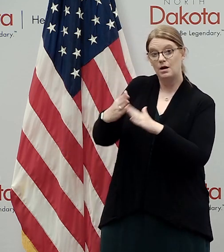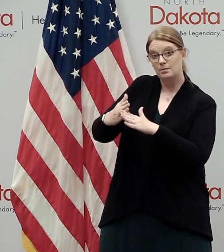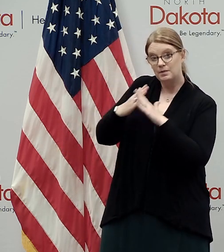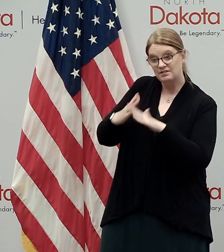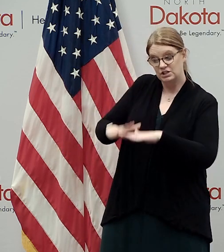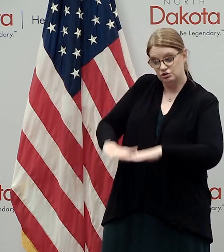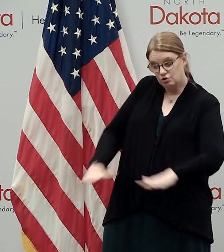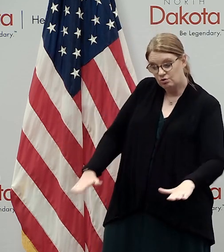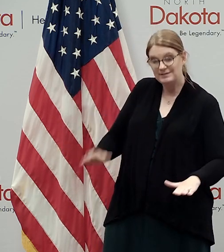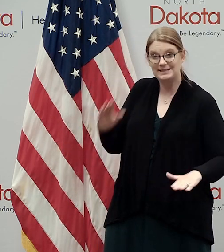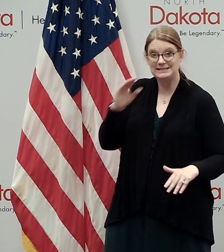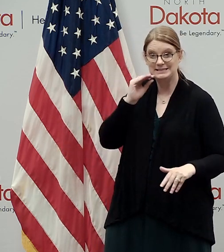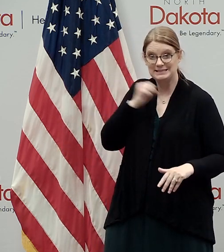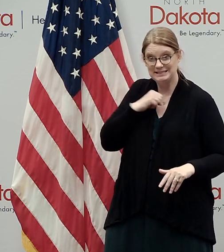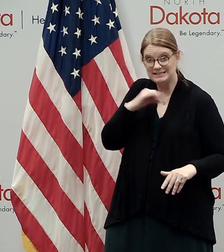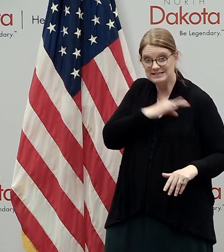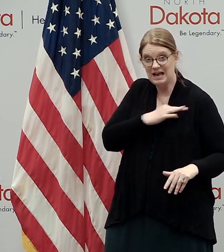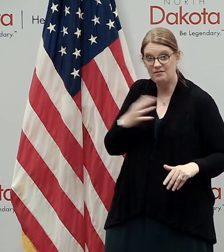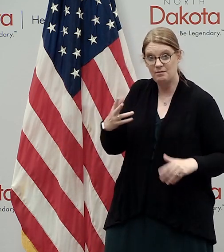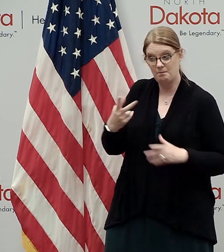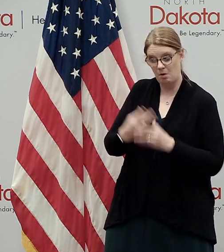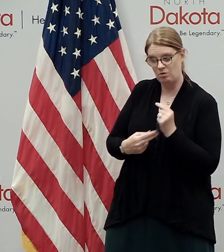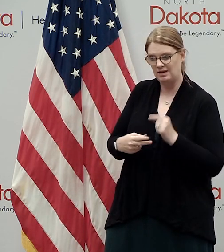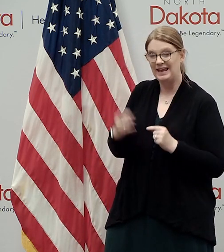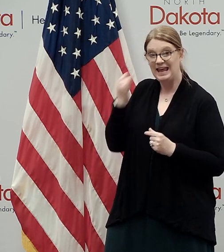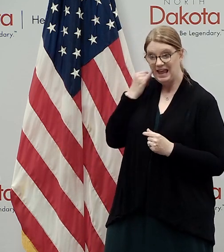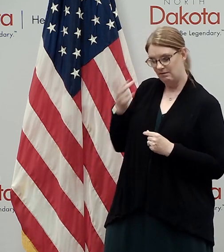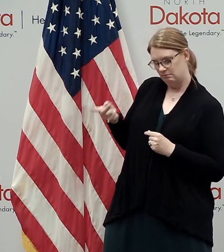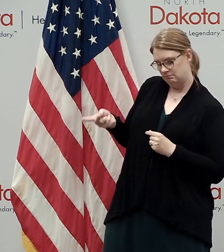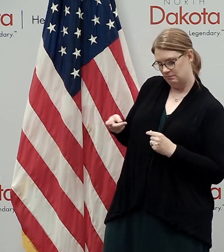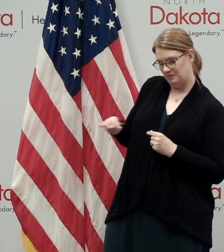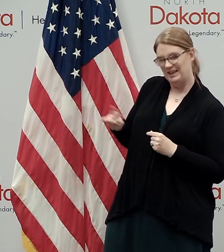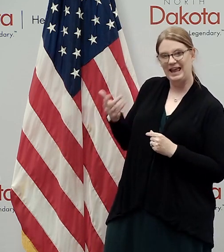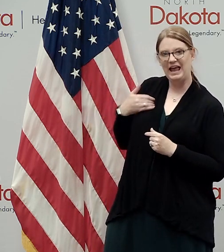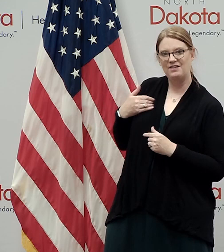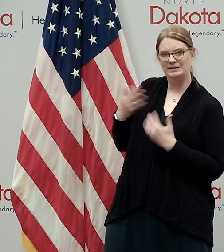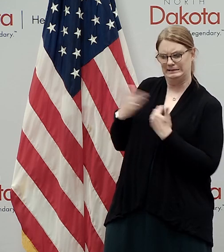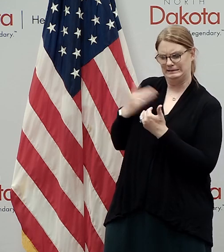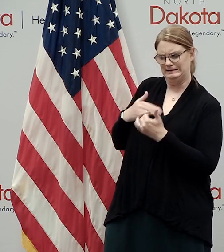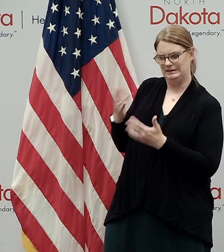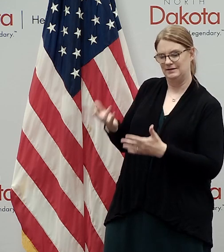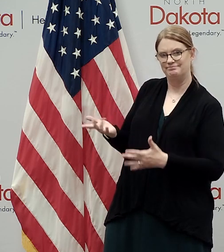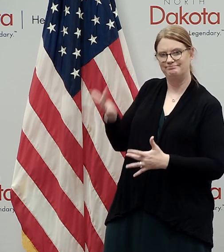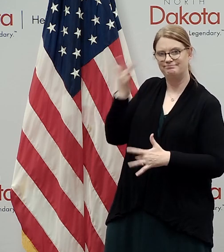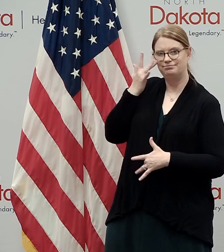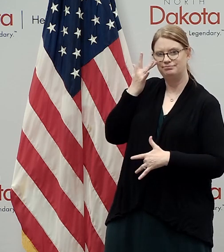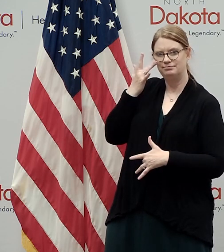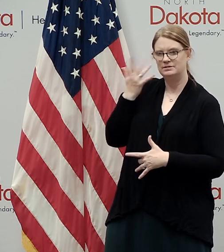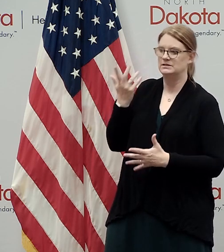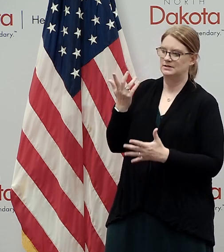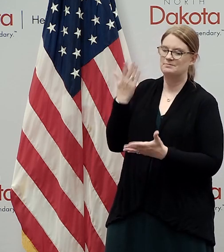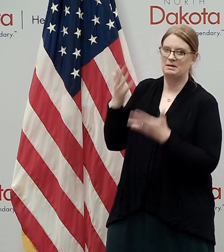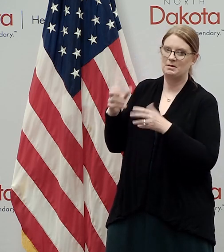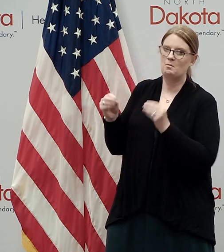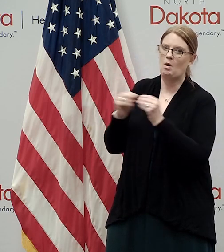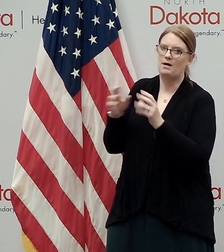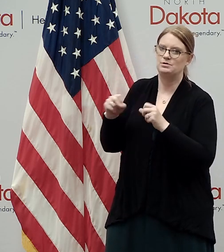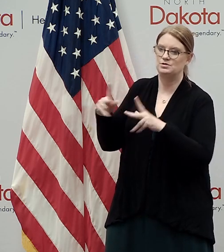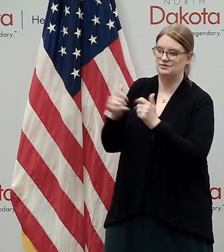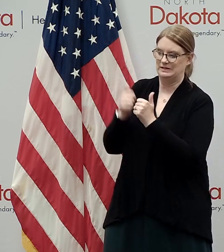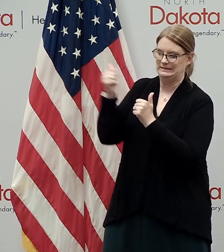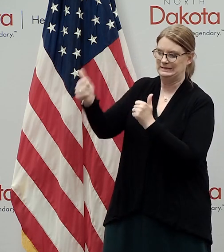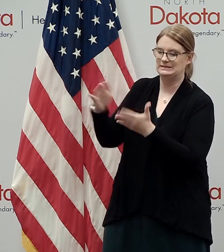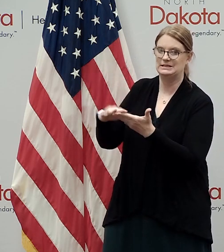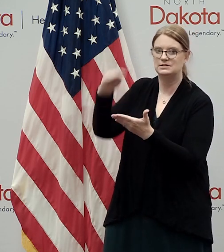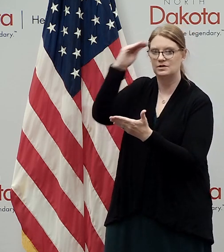children and staff at higher risk with an opportunity for continued distance teaching and learning. And they must